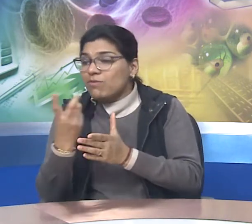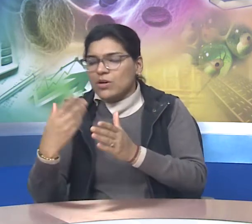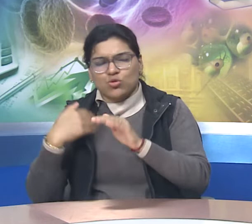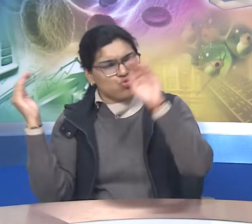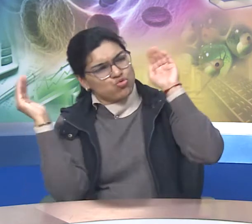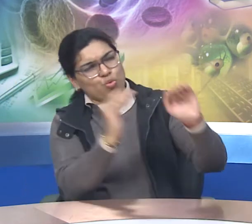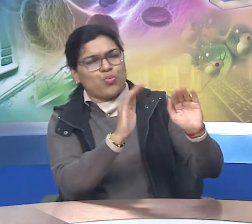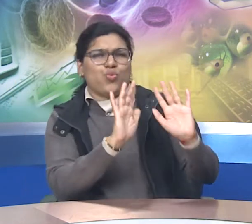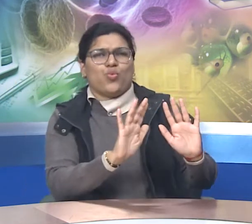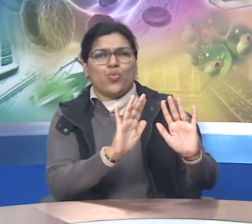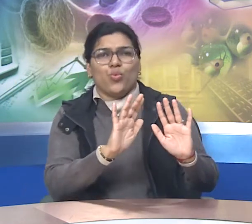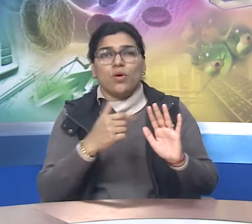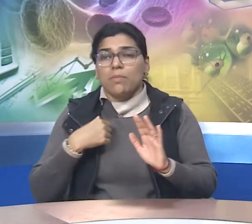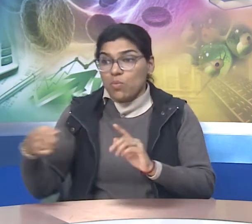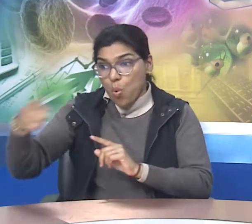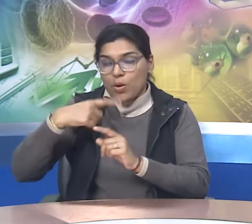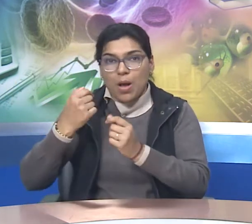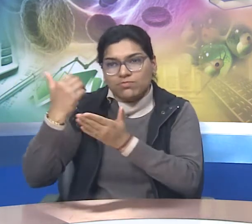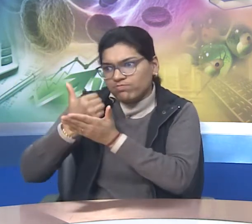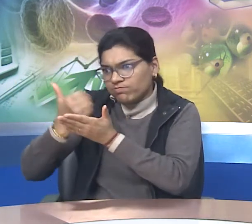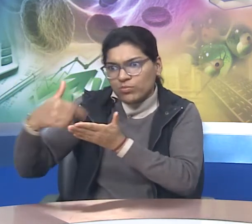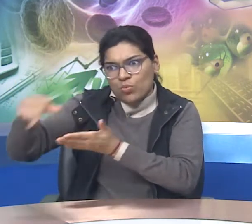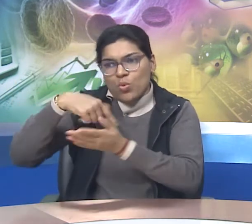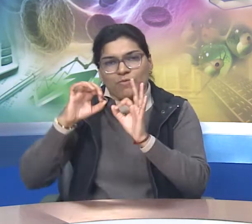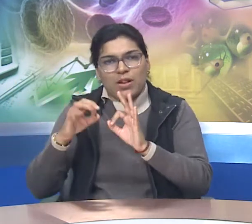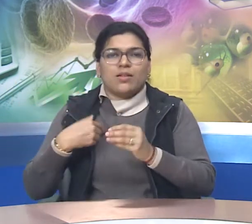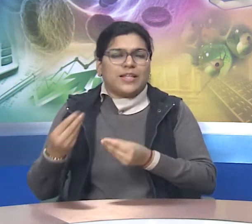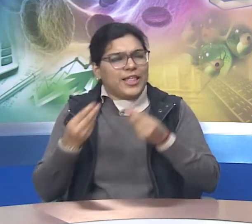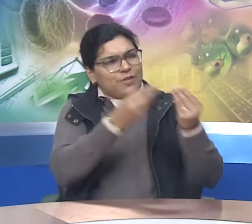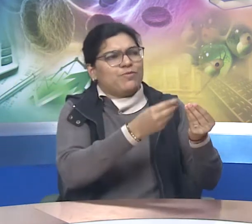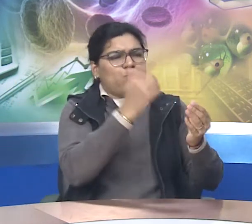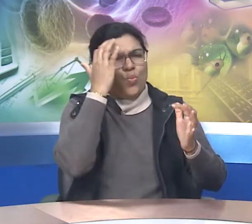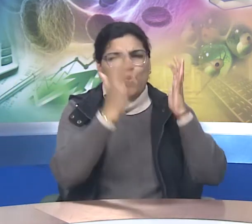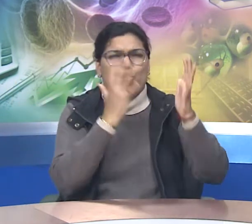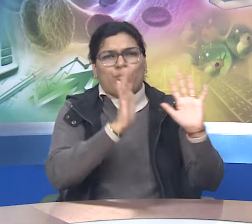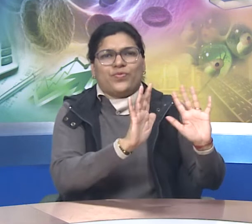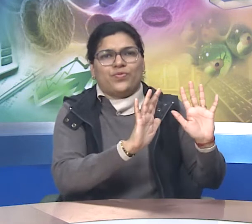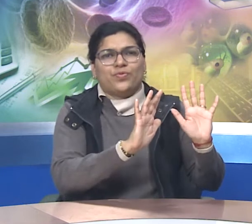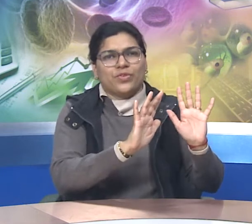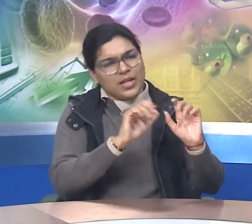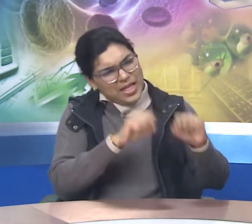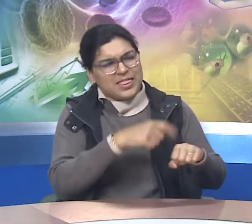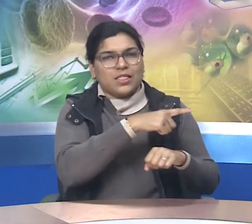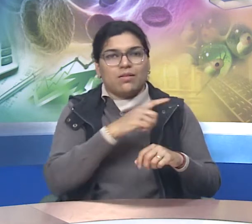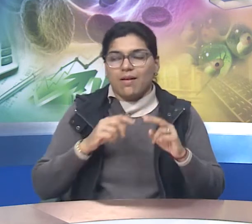corner. If they let you work here, we will find the